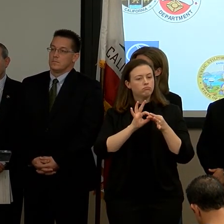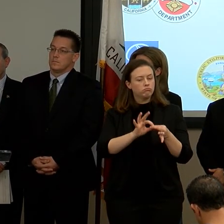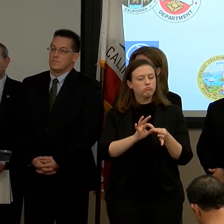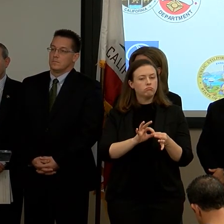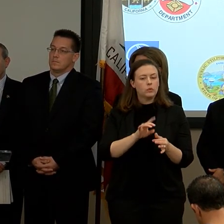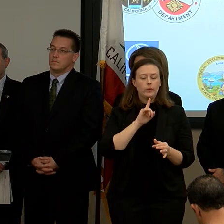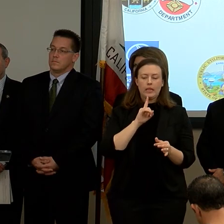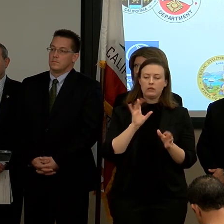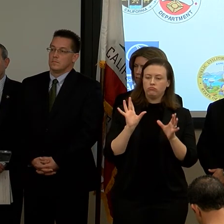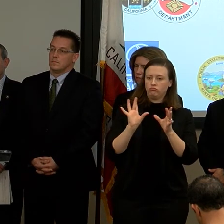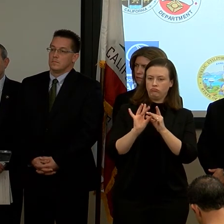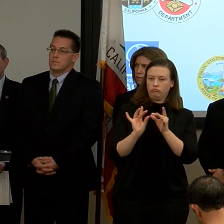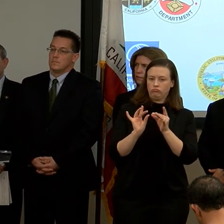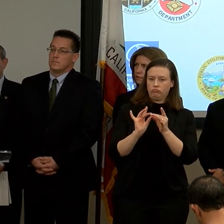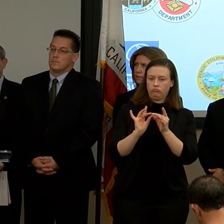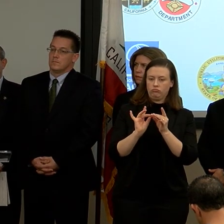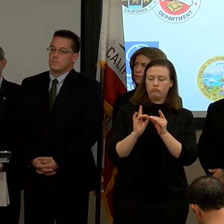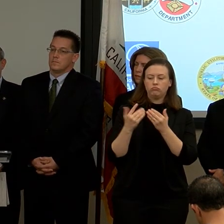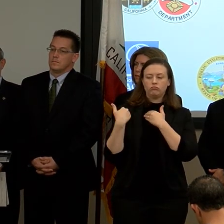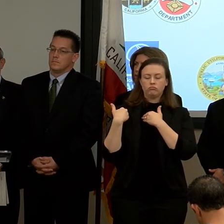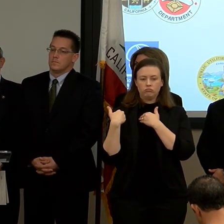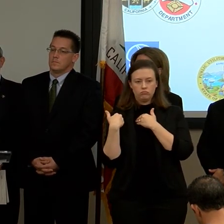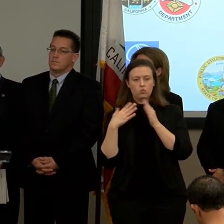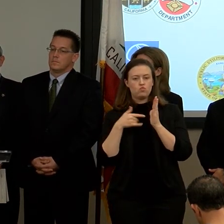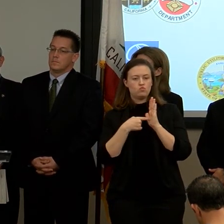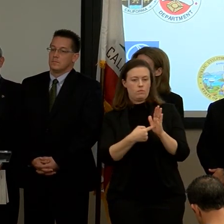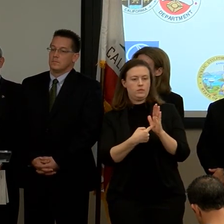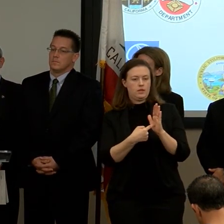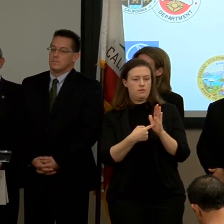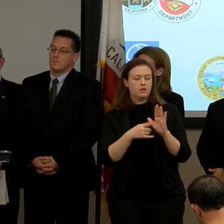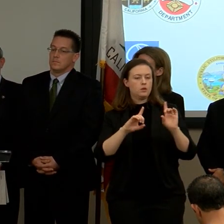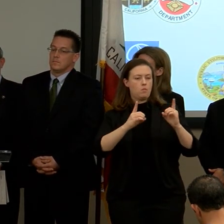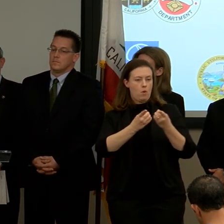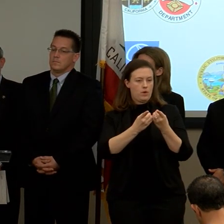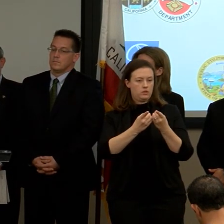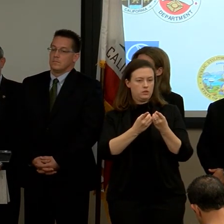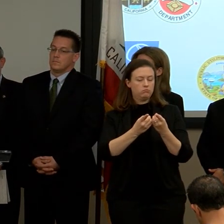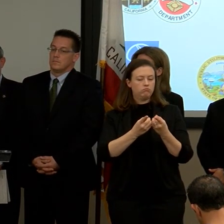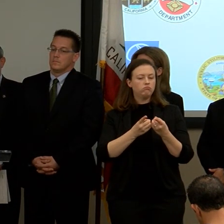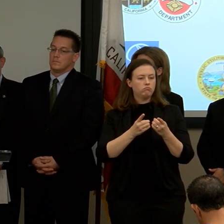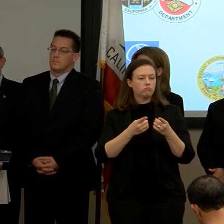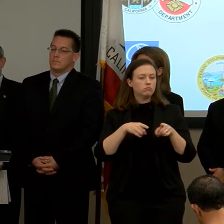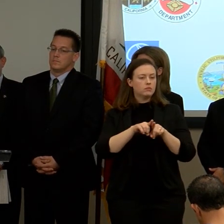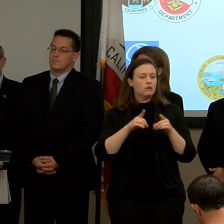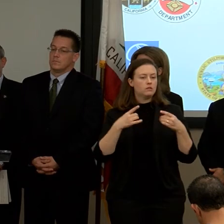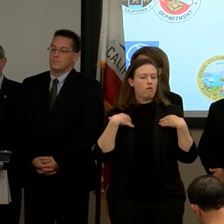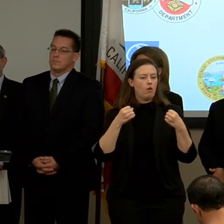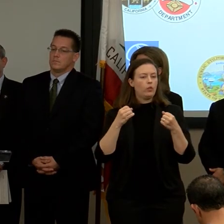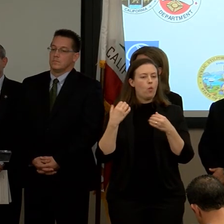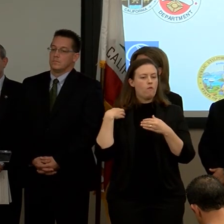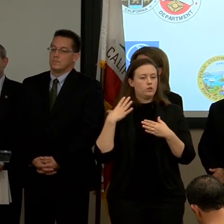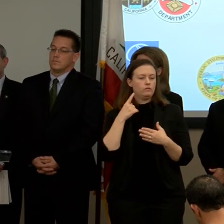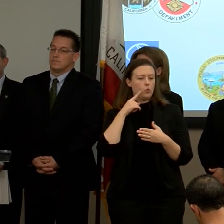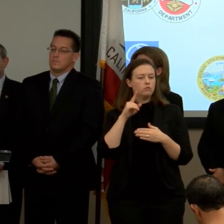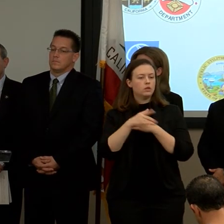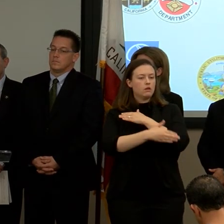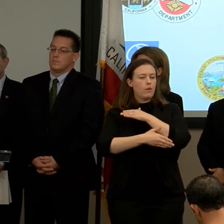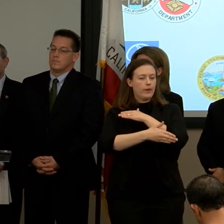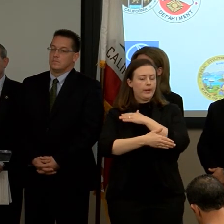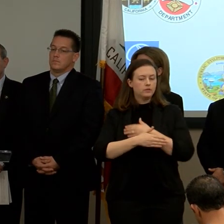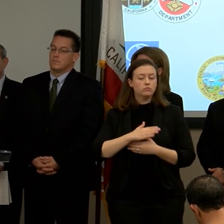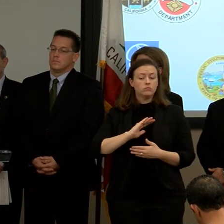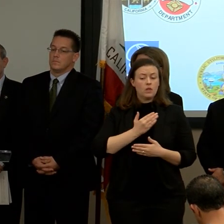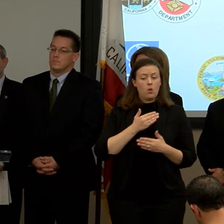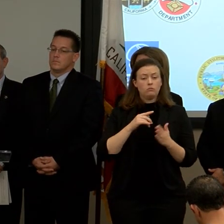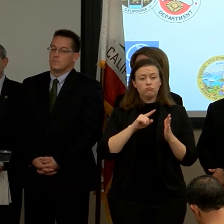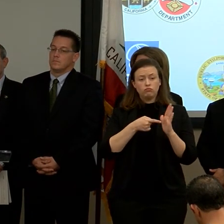on behalf of the department and as an independent voice as the health officer for the county. Our role in public health is to